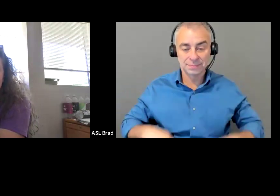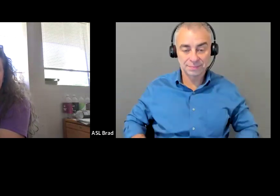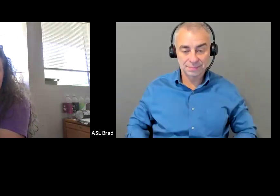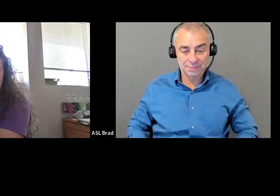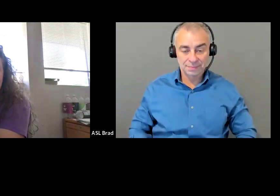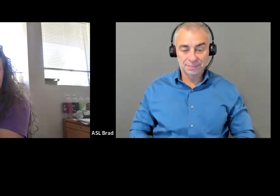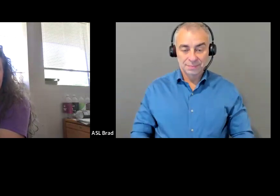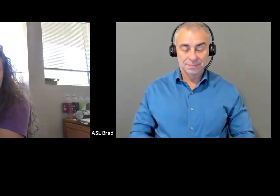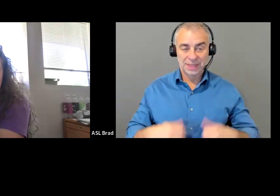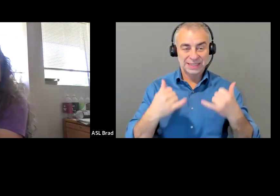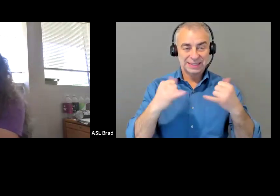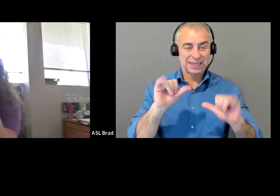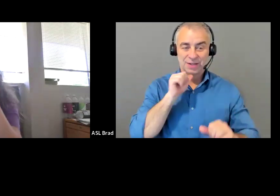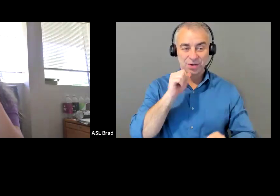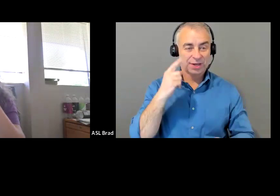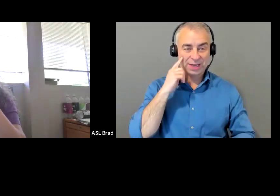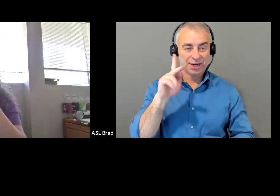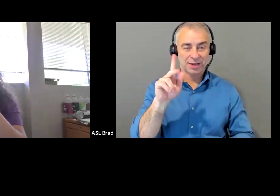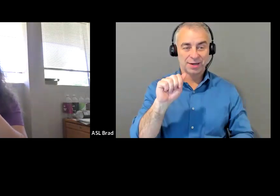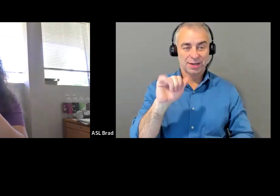Yeah, we're still not hearing you, Kayla.